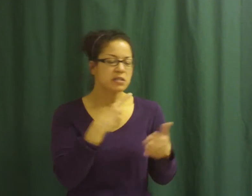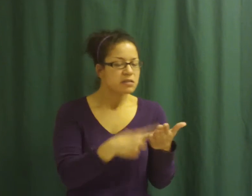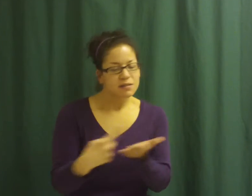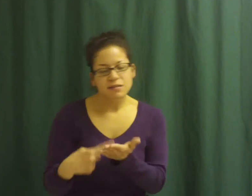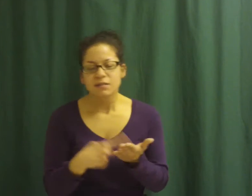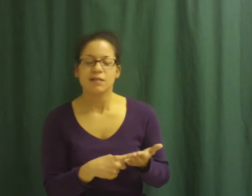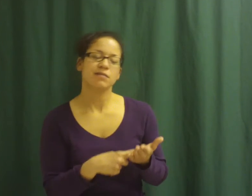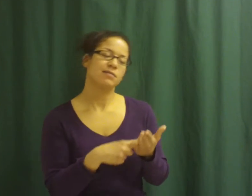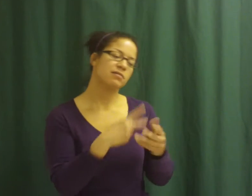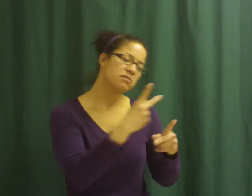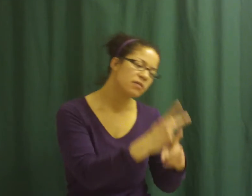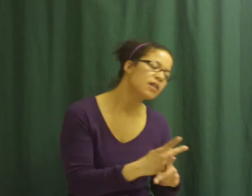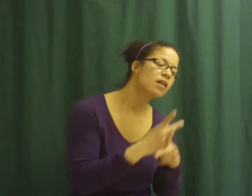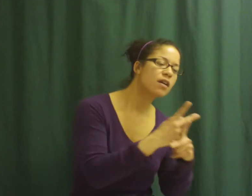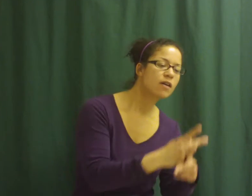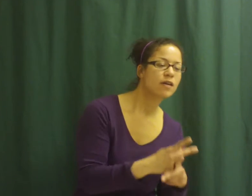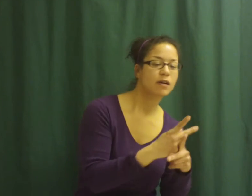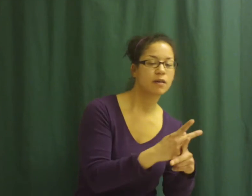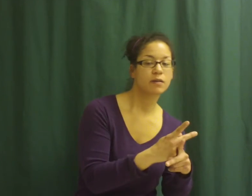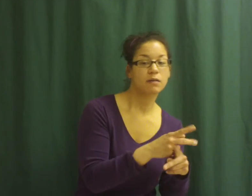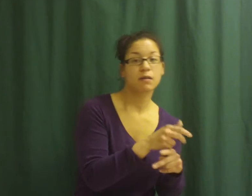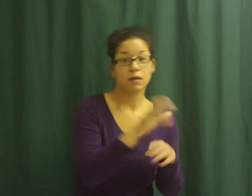Adam spoke of benevolence.